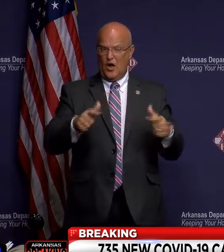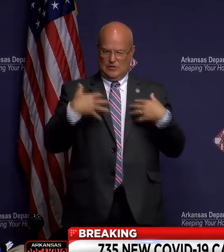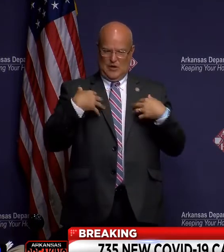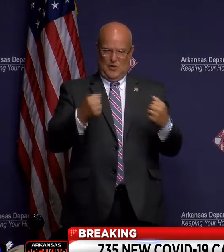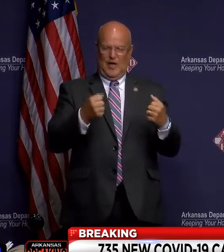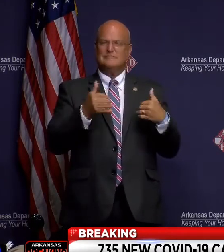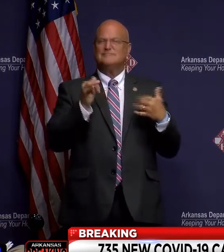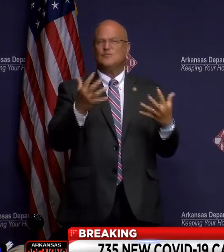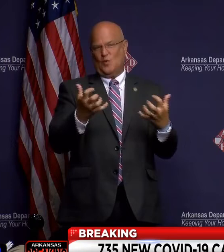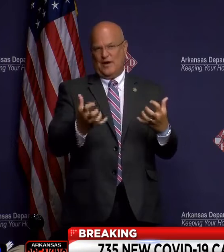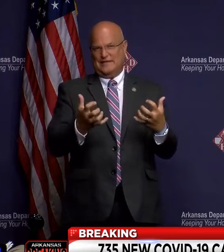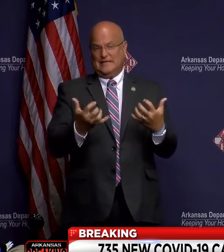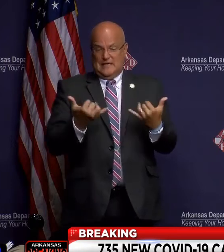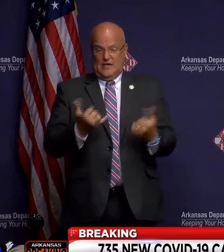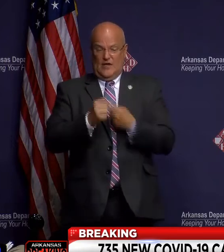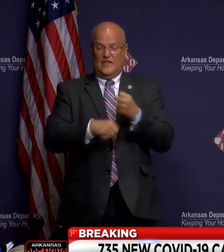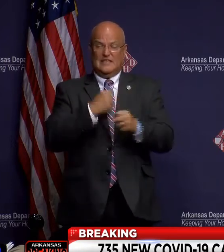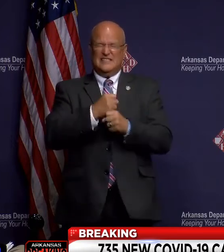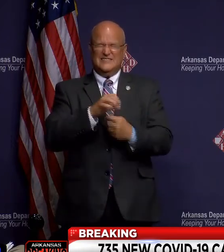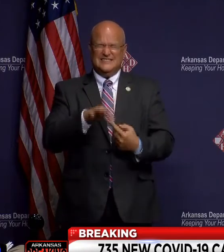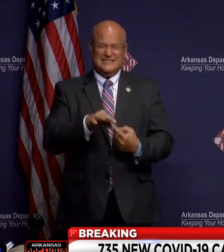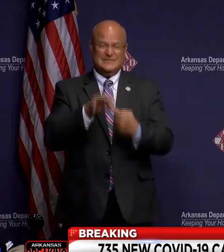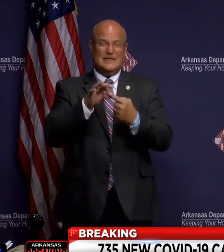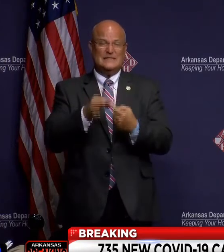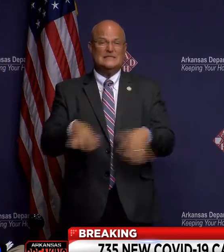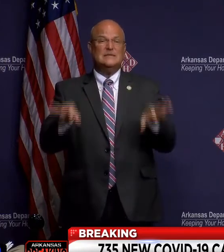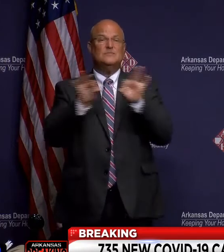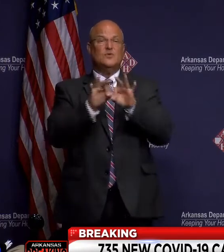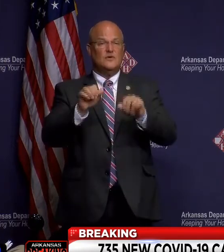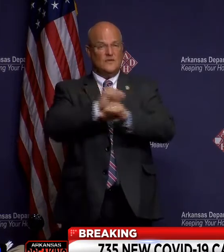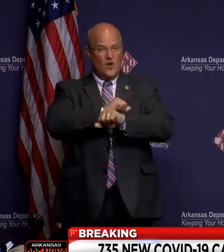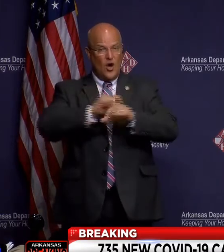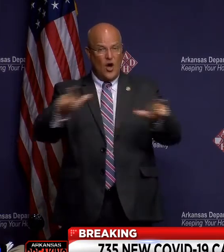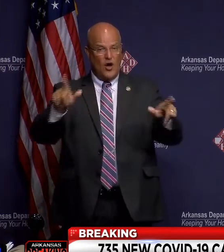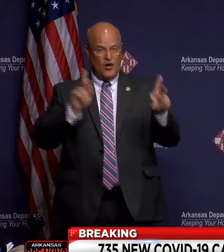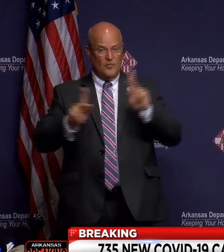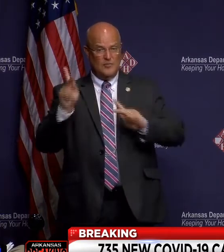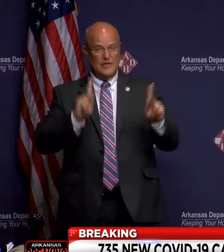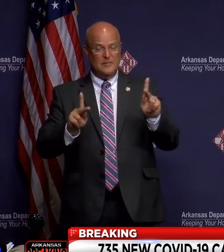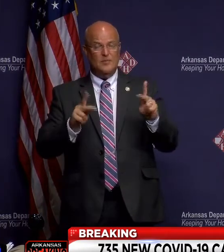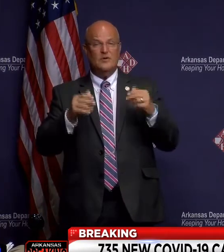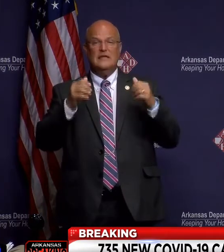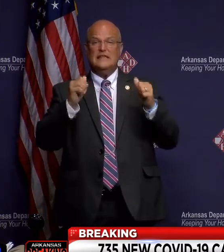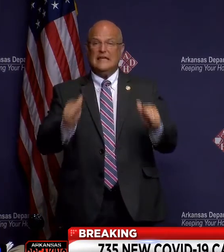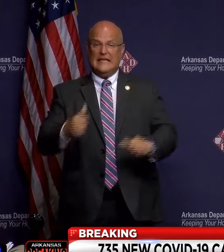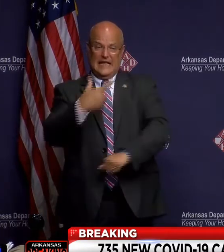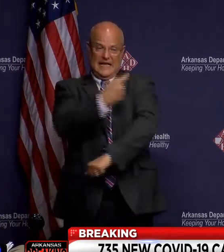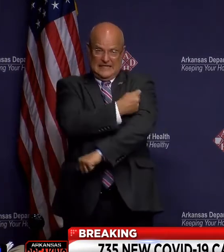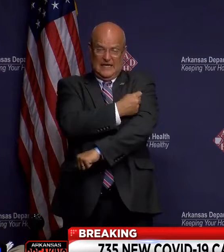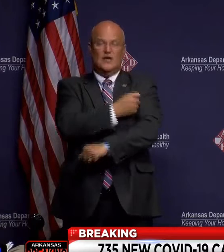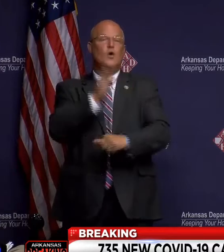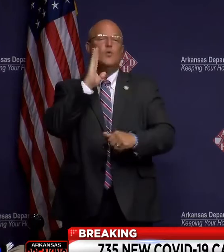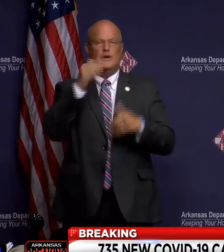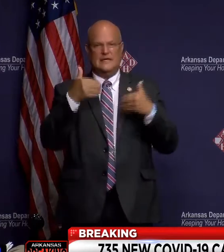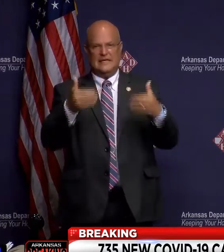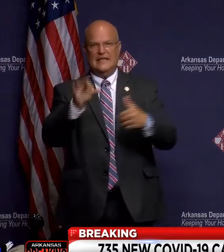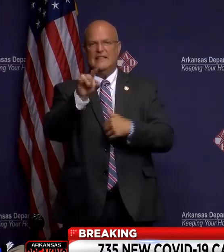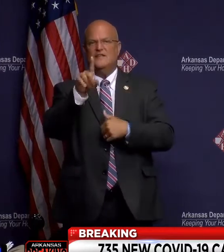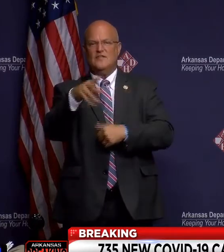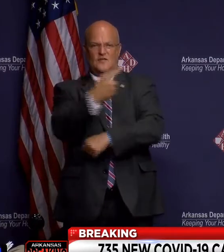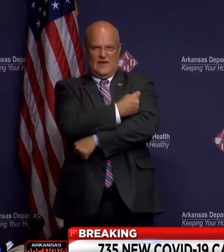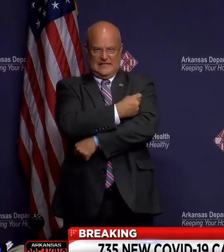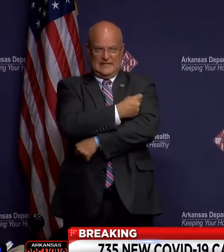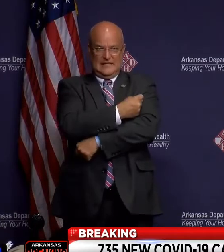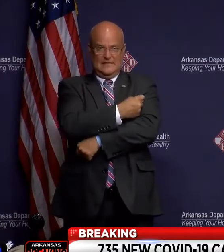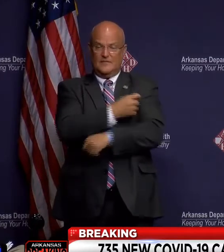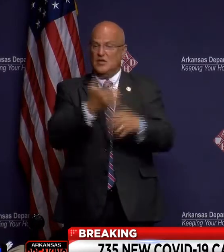So this year, it's going to be especially important for all eligible people to get the flu vaccine. Like I said,